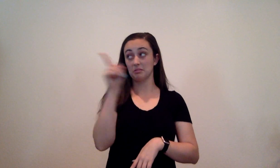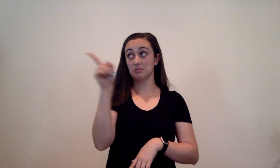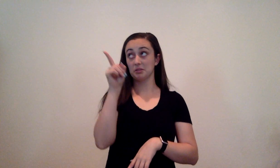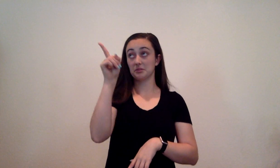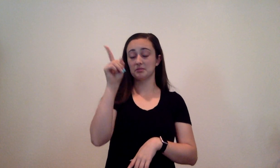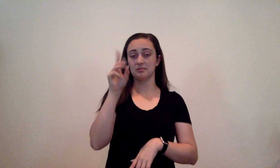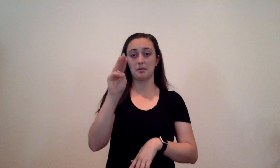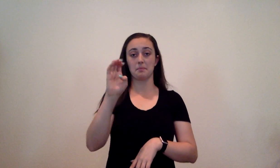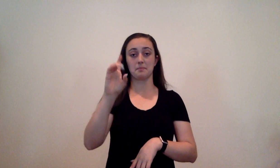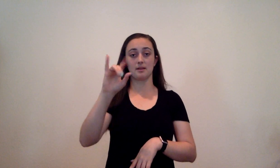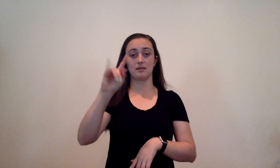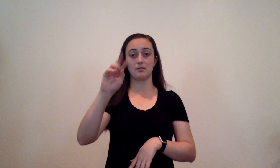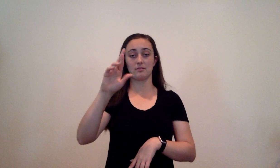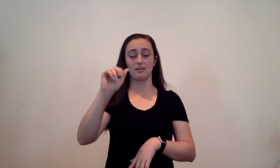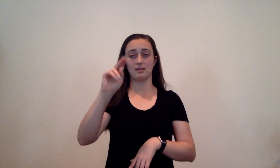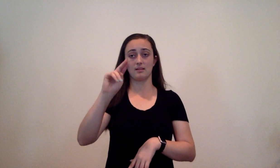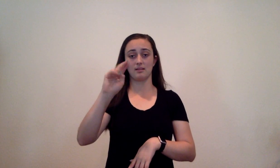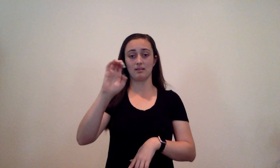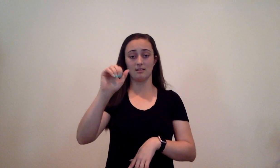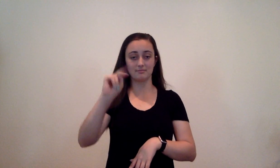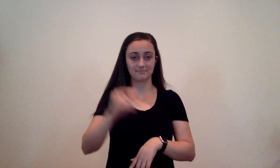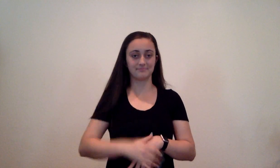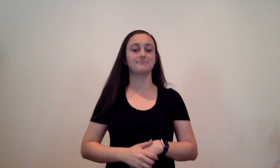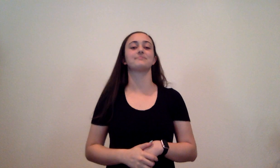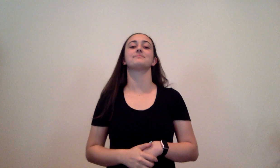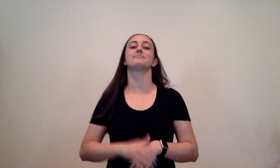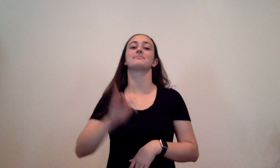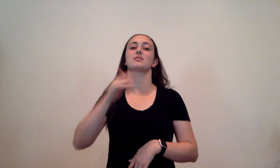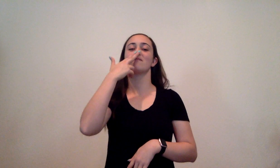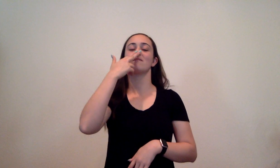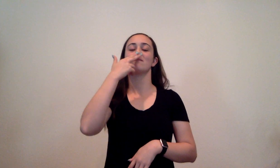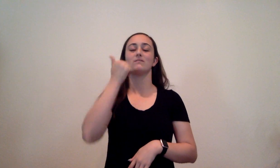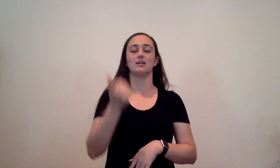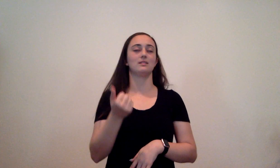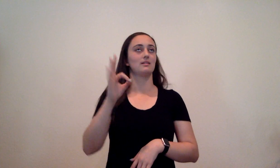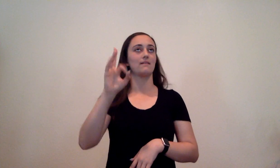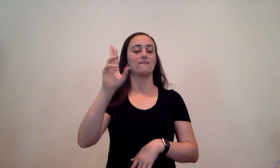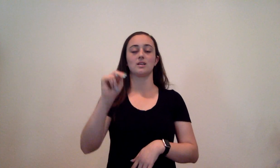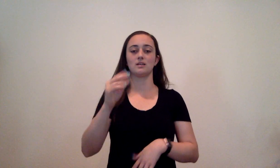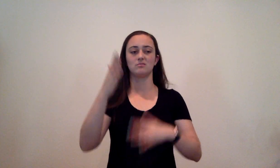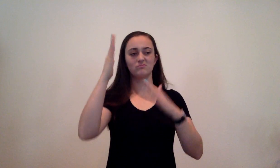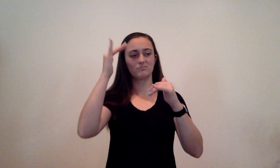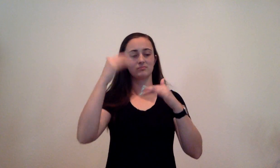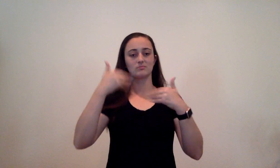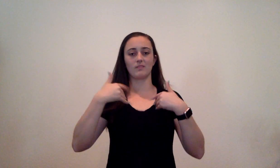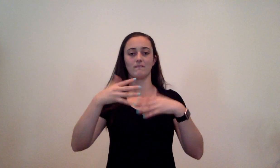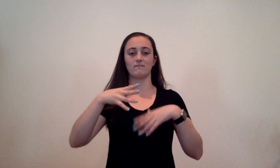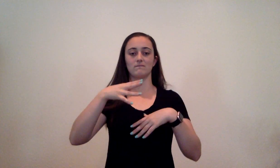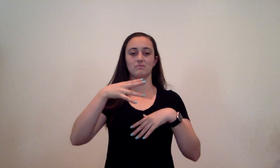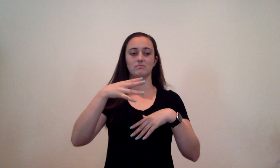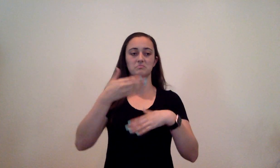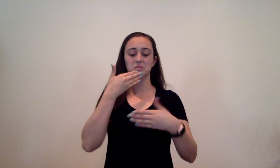That was so much fun. We hope you had a great time learning about ancient Greece. Hey, help us out right here as we're finishing up.